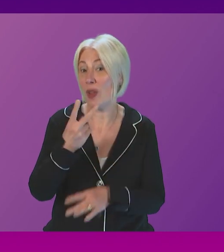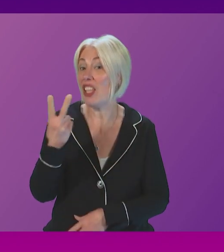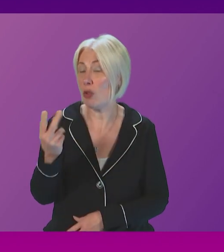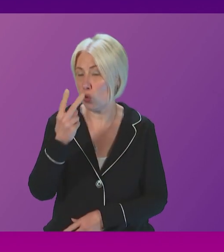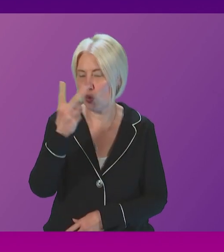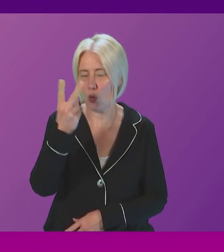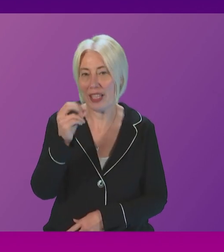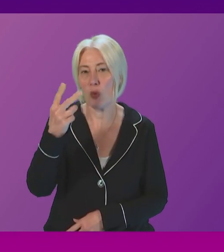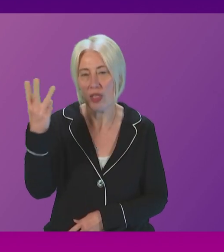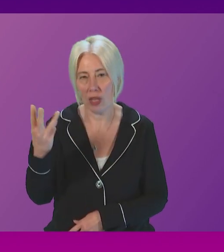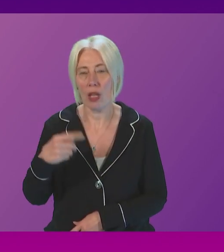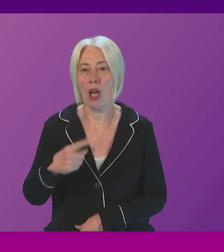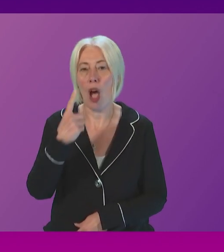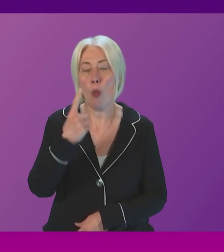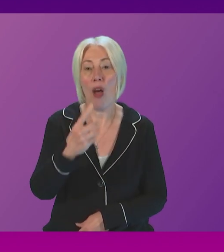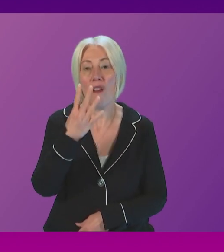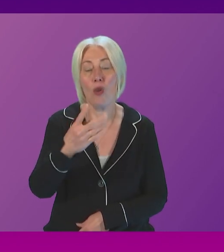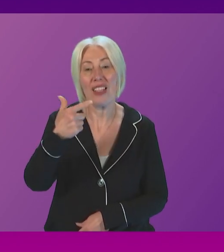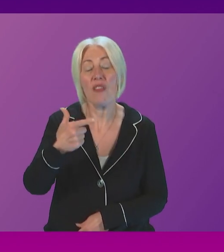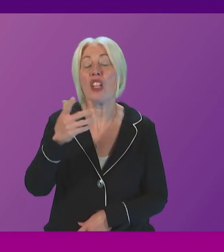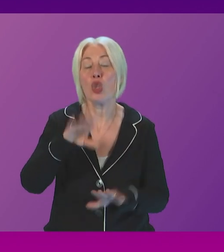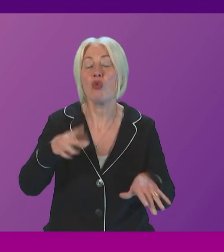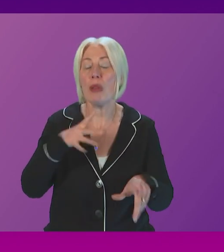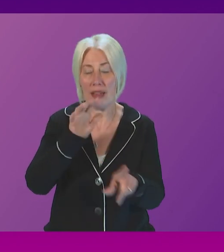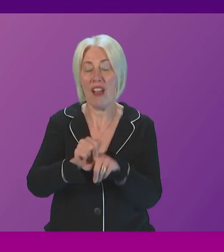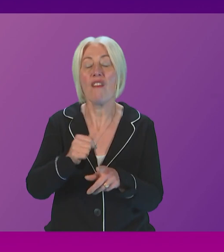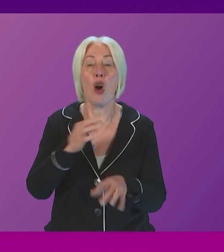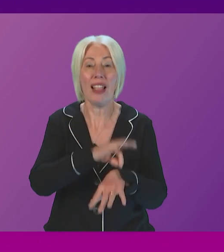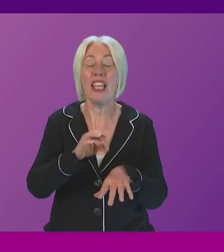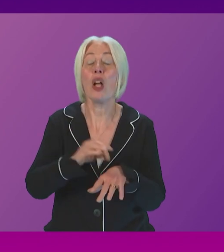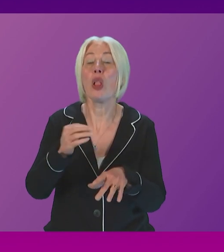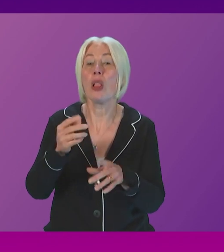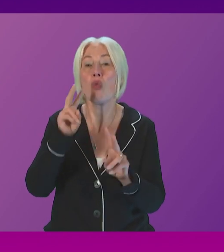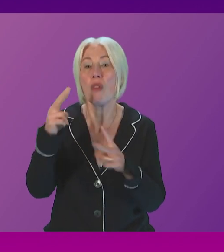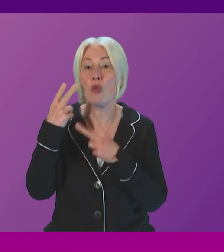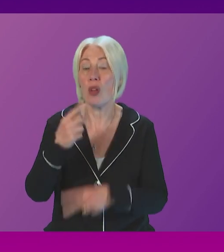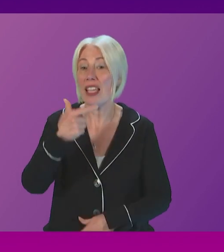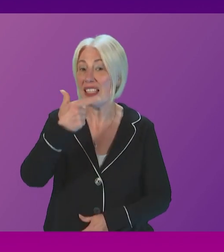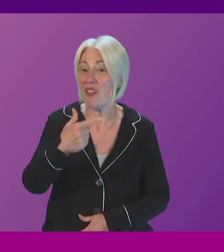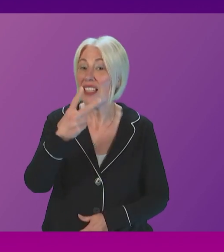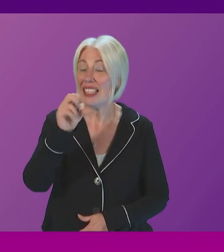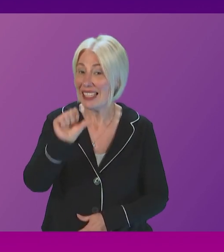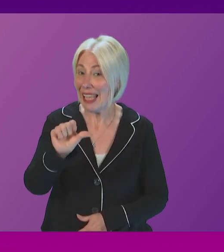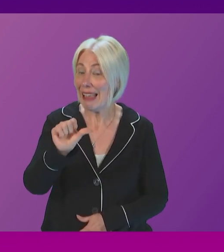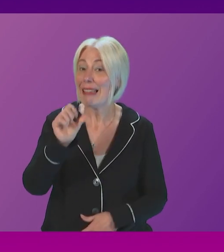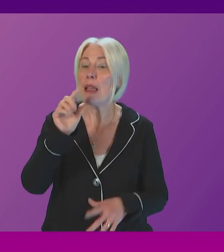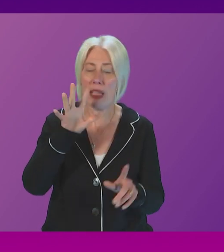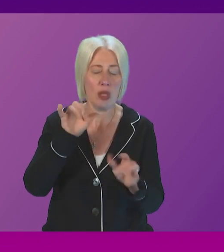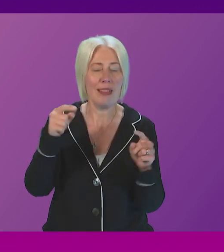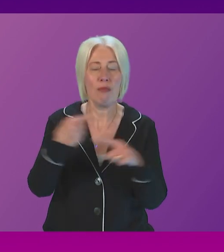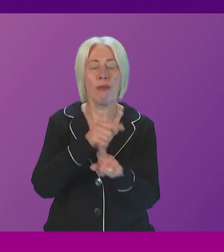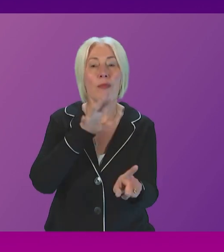147 children have been identified for clinical review, 26 had a misdiagnosis and 31 had been recalled.